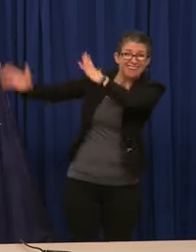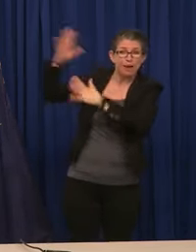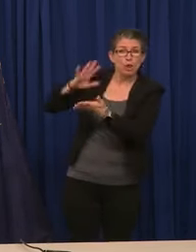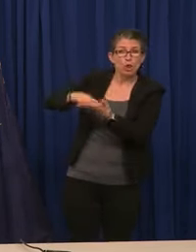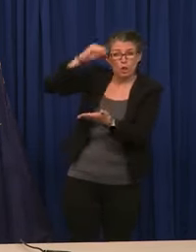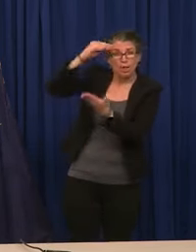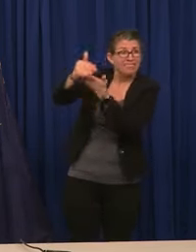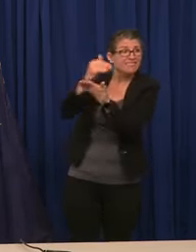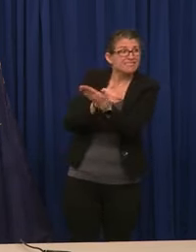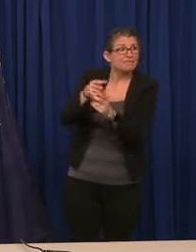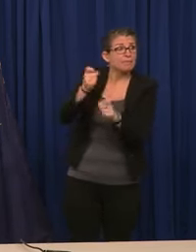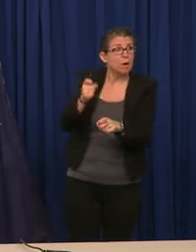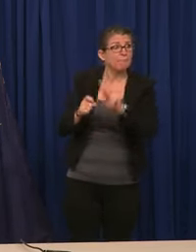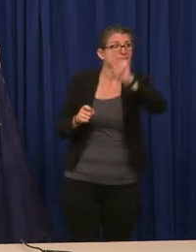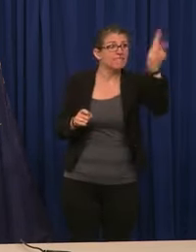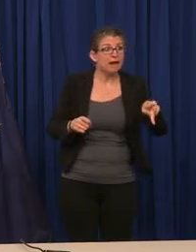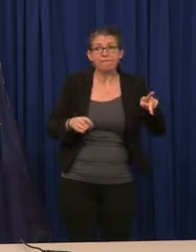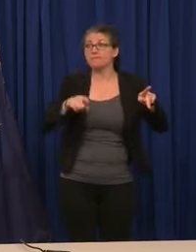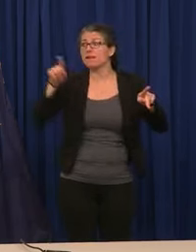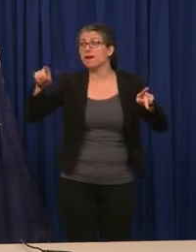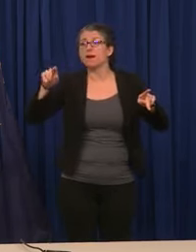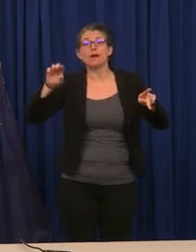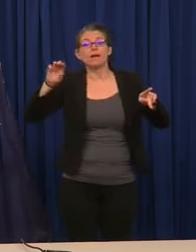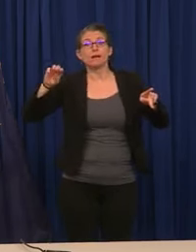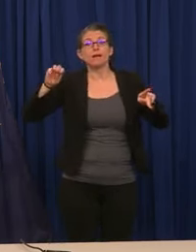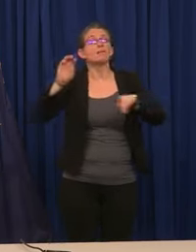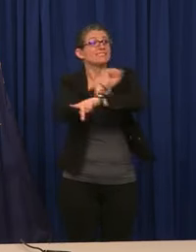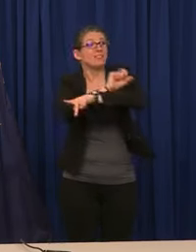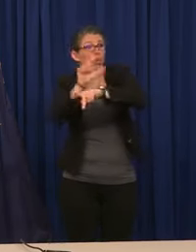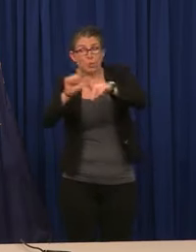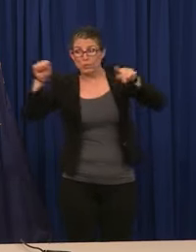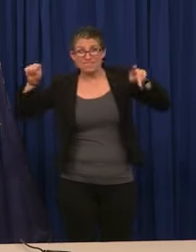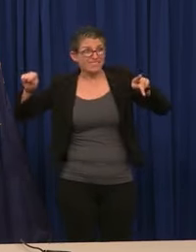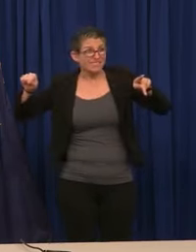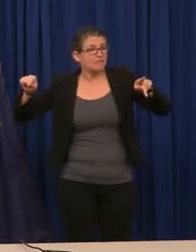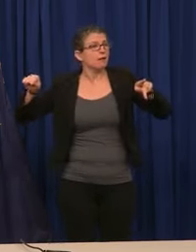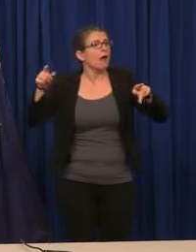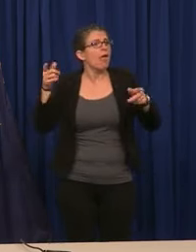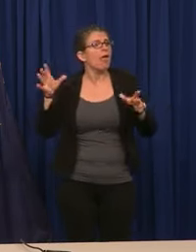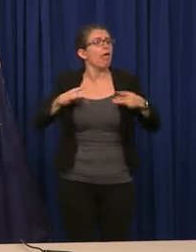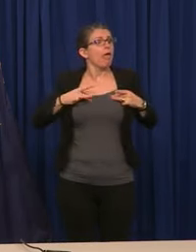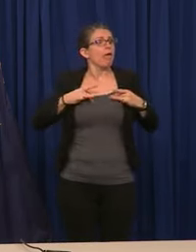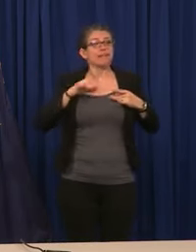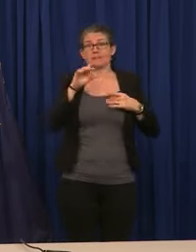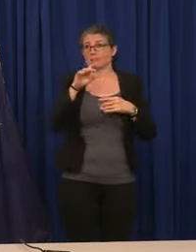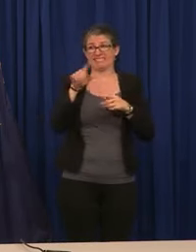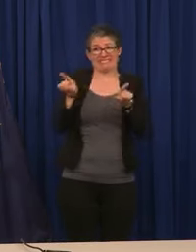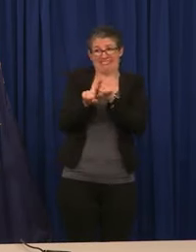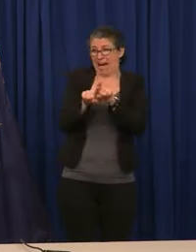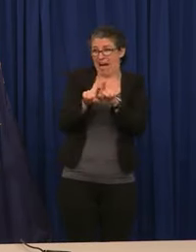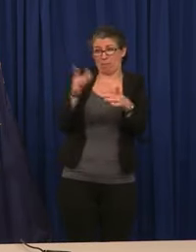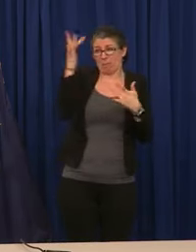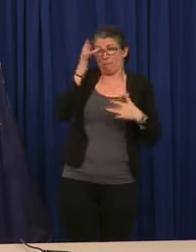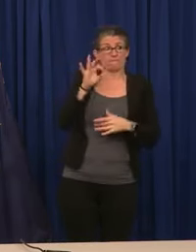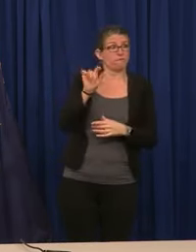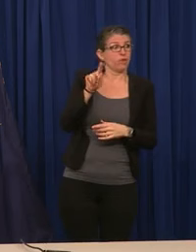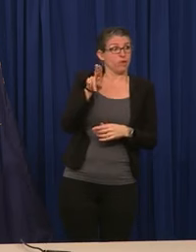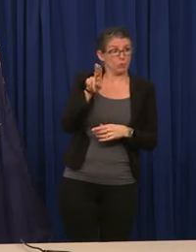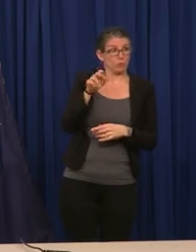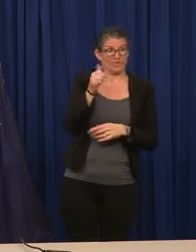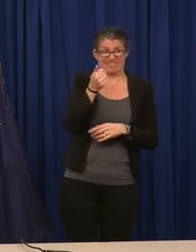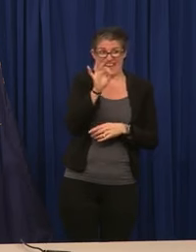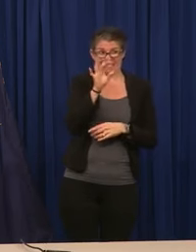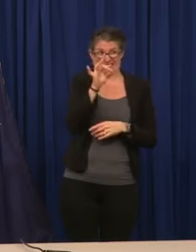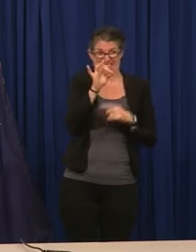recommendations, requirements seriously. And based on historical data and other large outbreaks, we know that this is one of the keys right